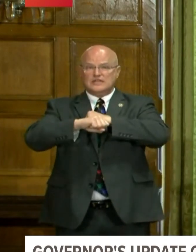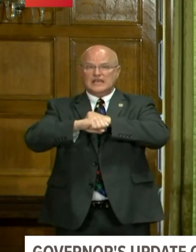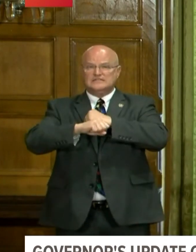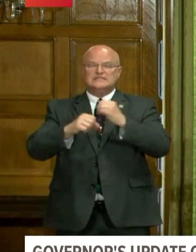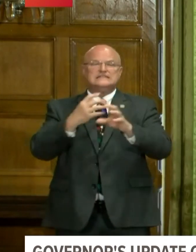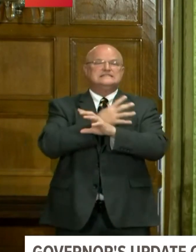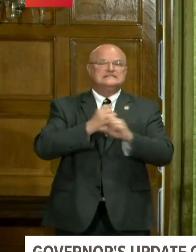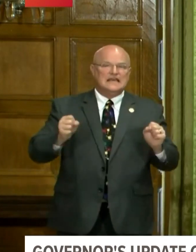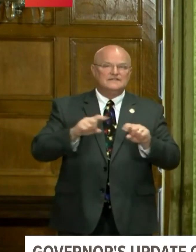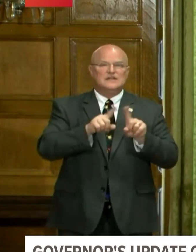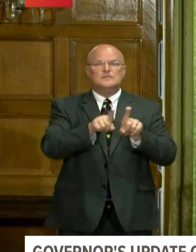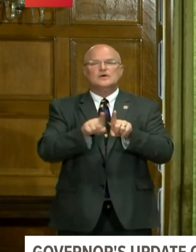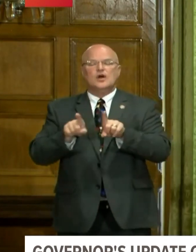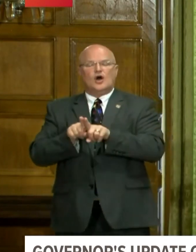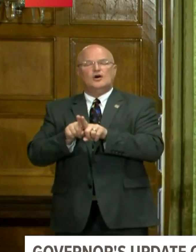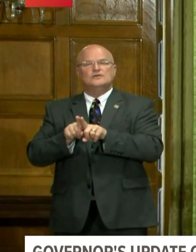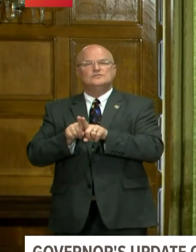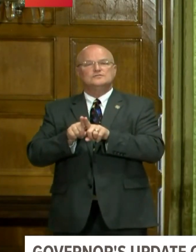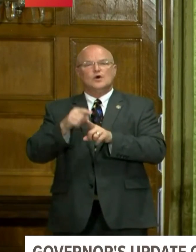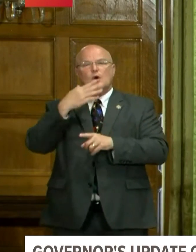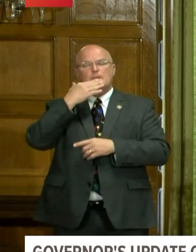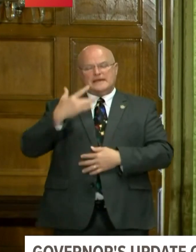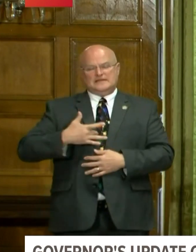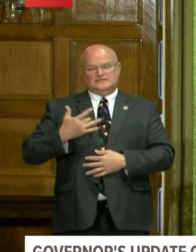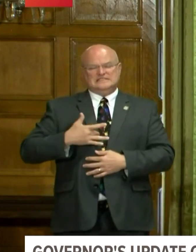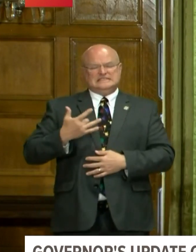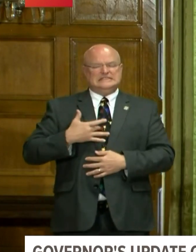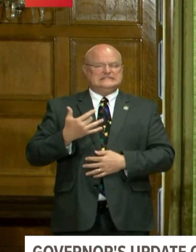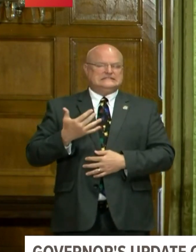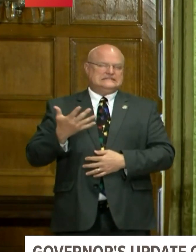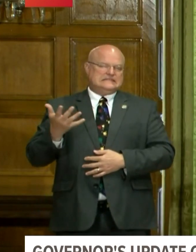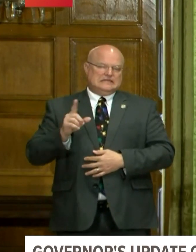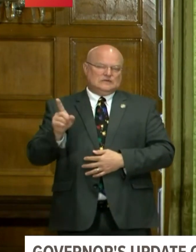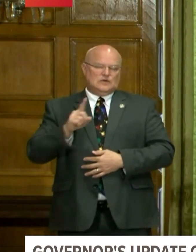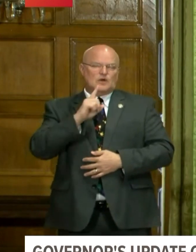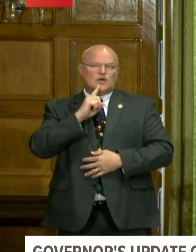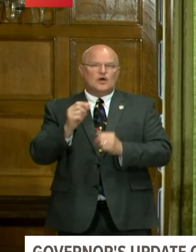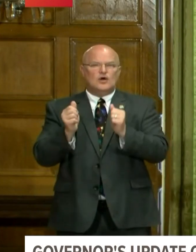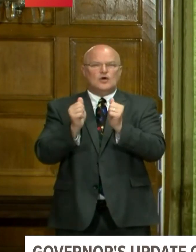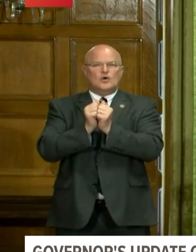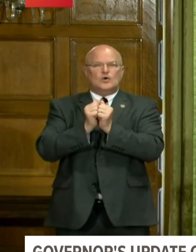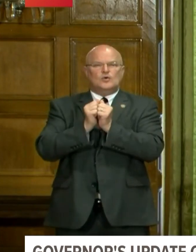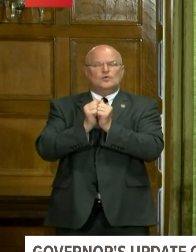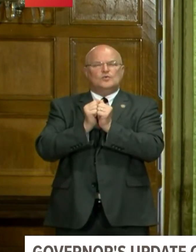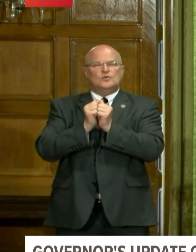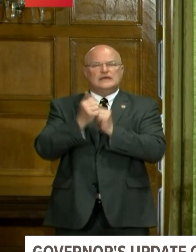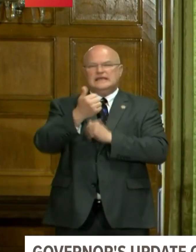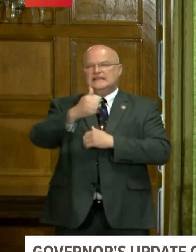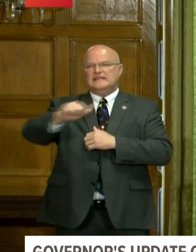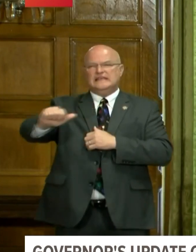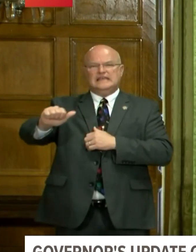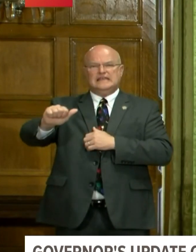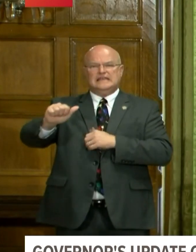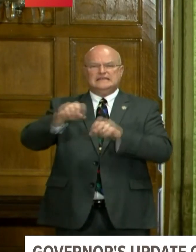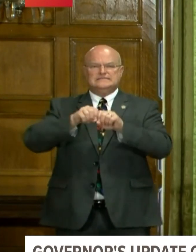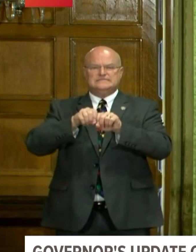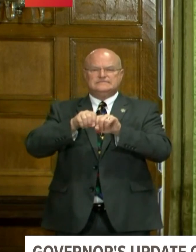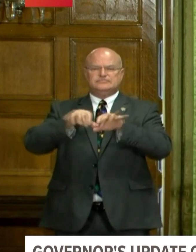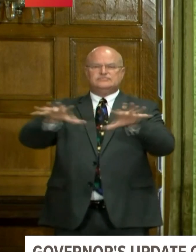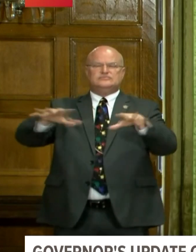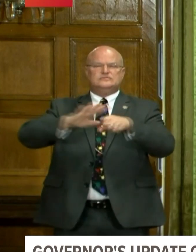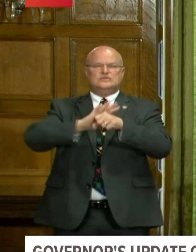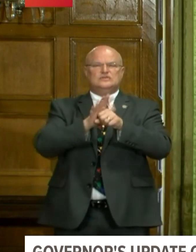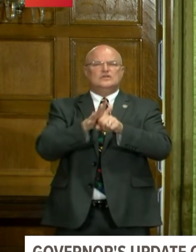and safety, but also a better sense as to where we are with any outbreaks of